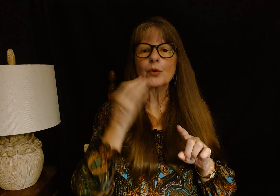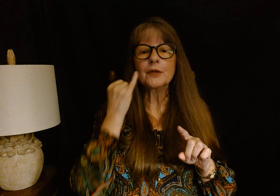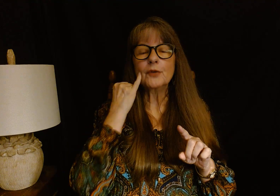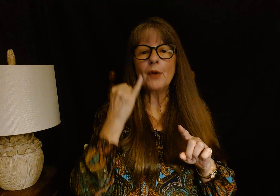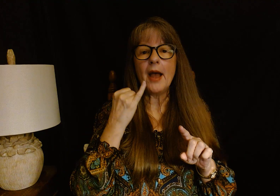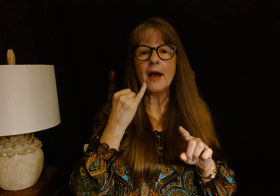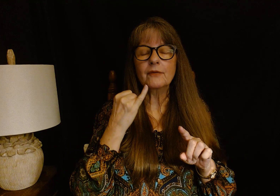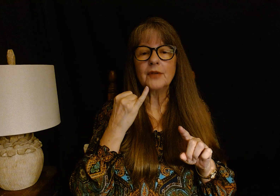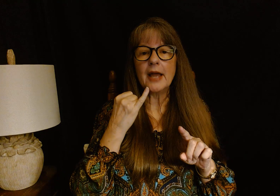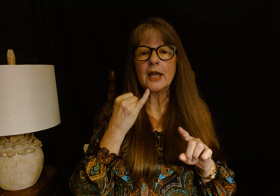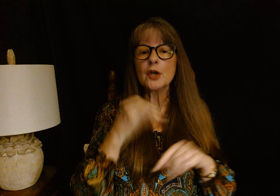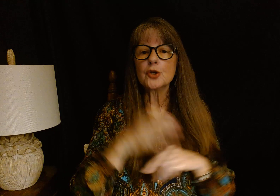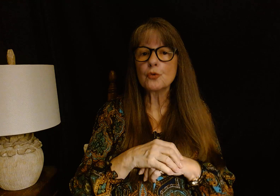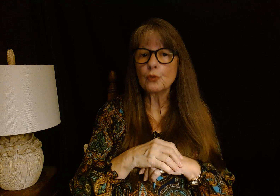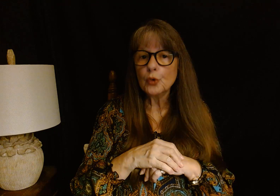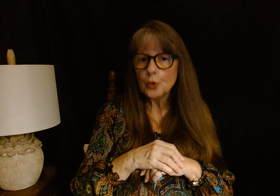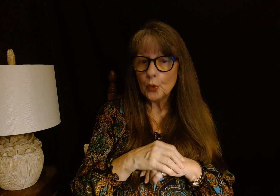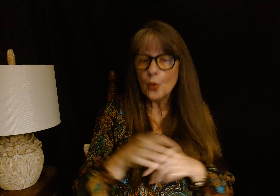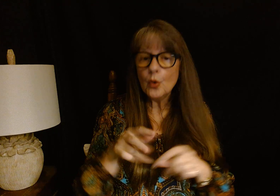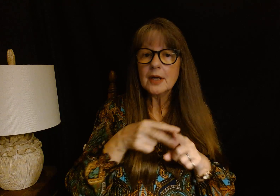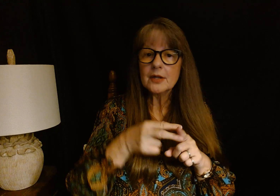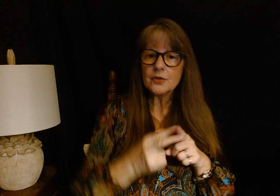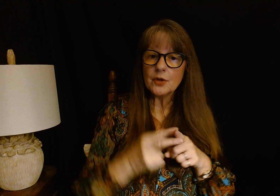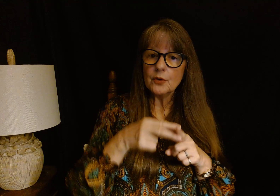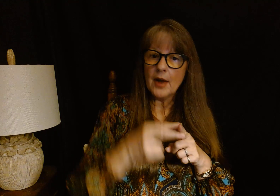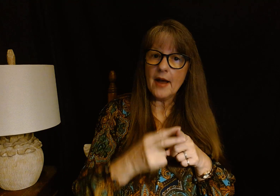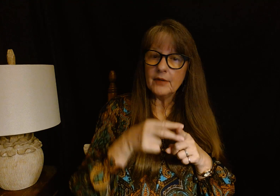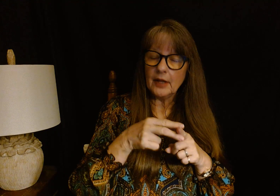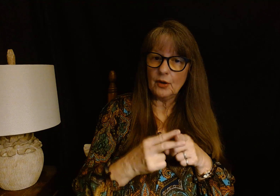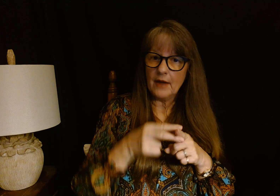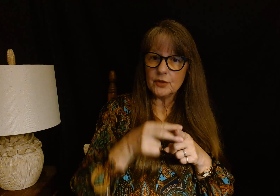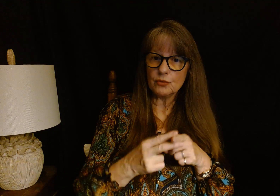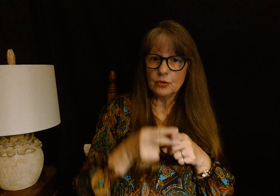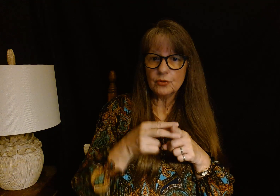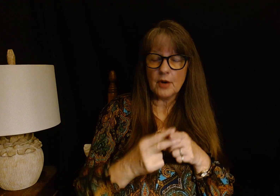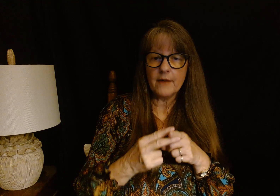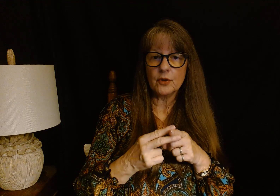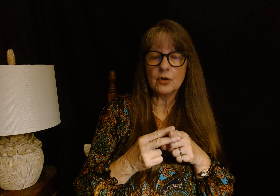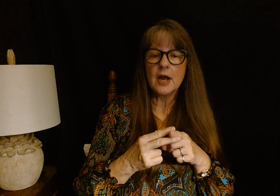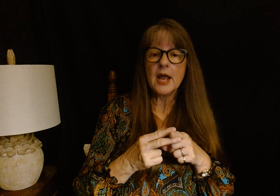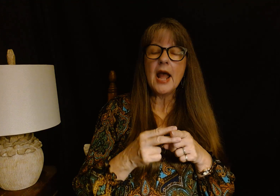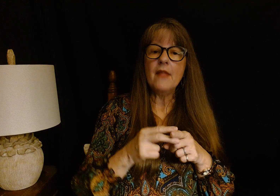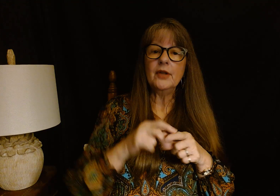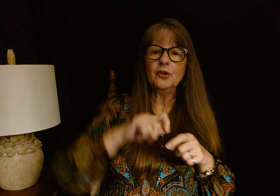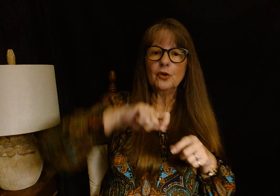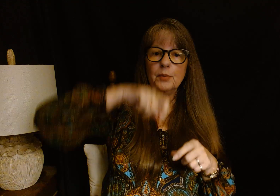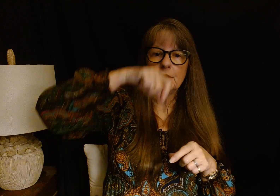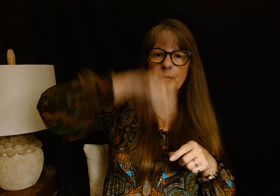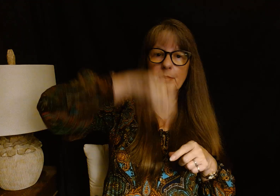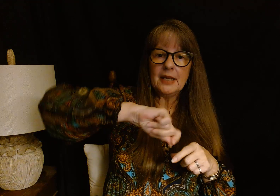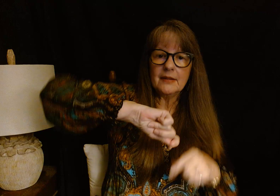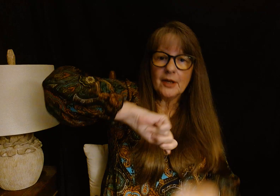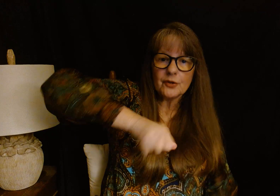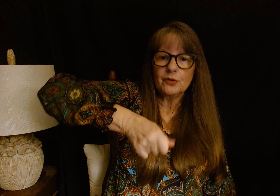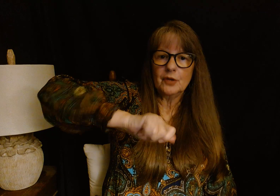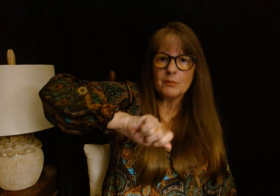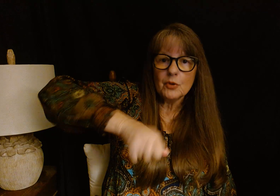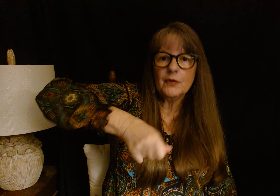if you have like a screw, so you have a screwdriver, and then, you put the penny in there so you can move it. If you don't